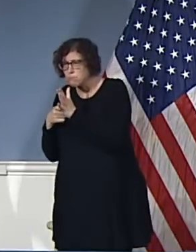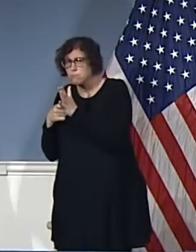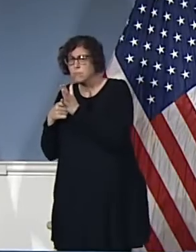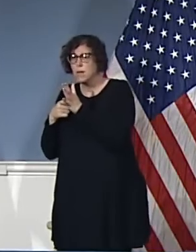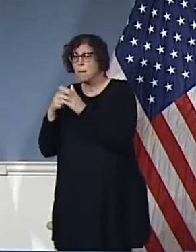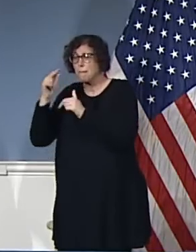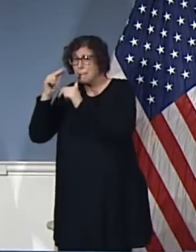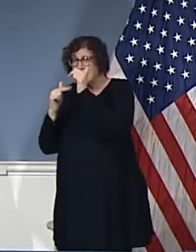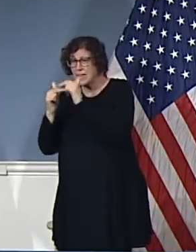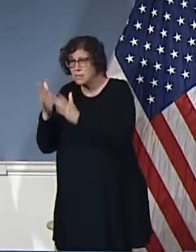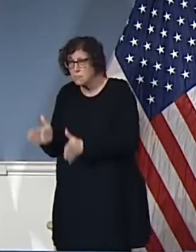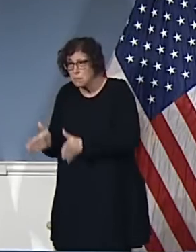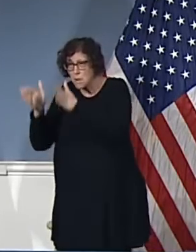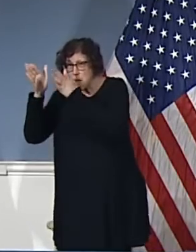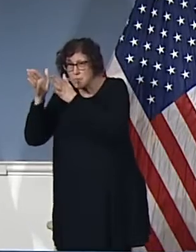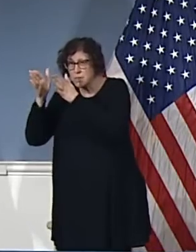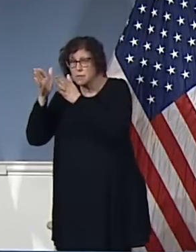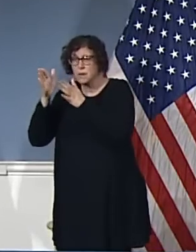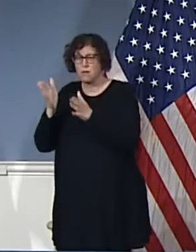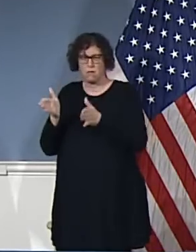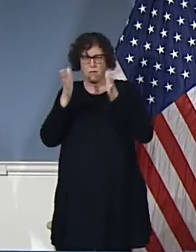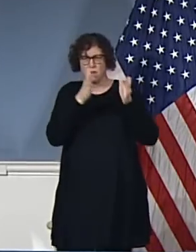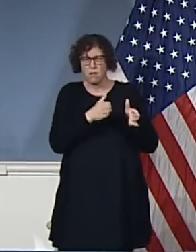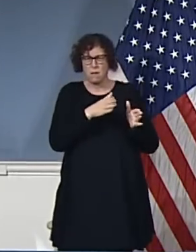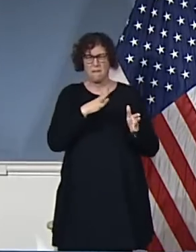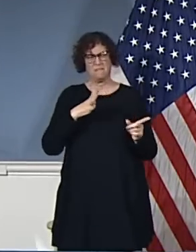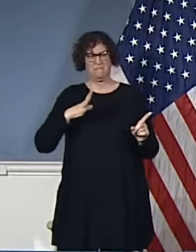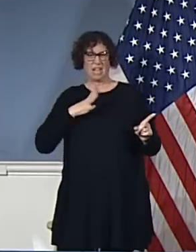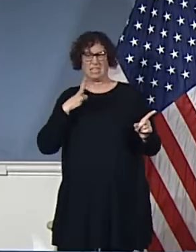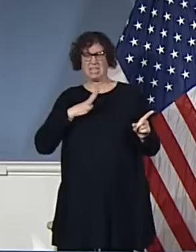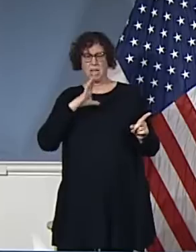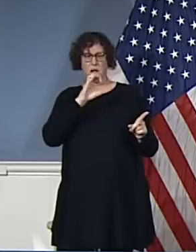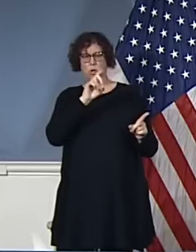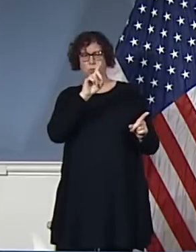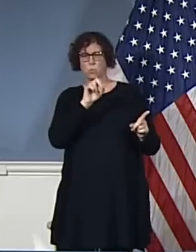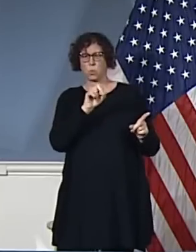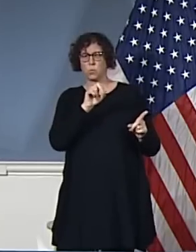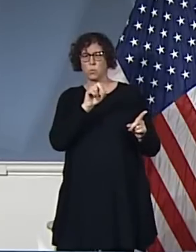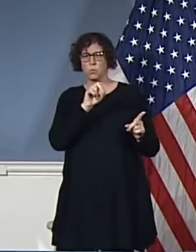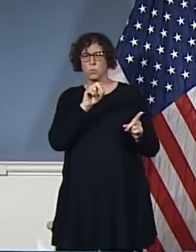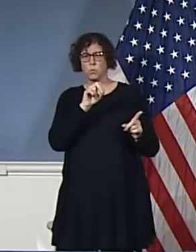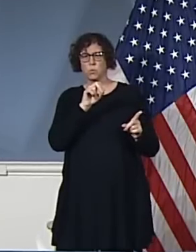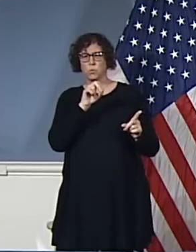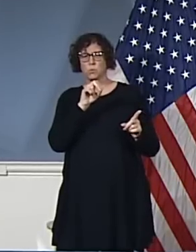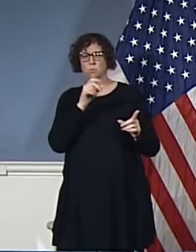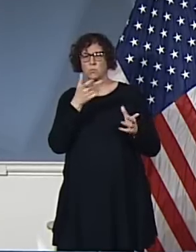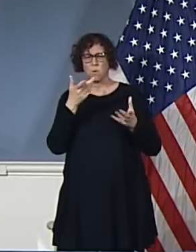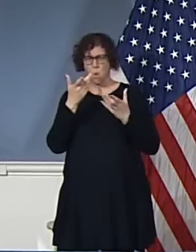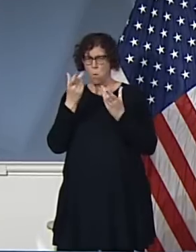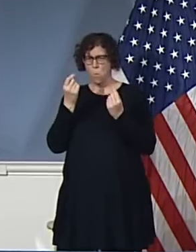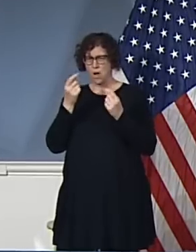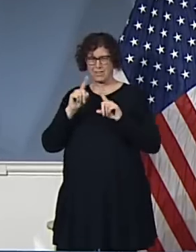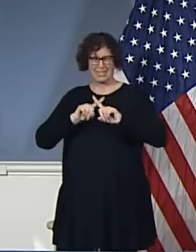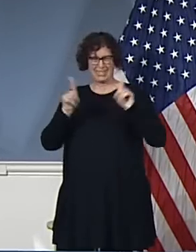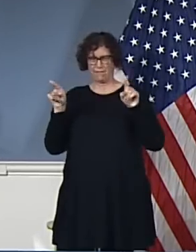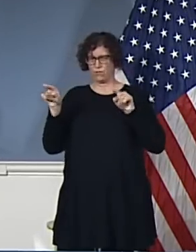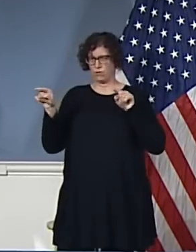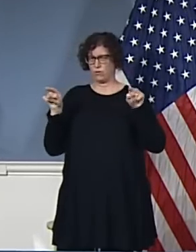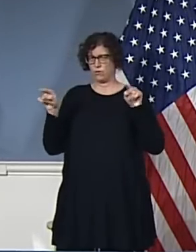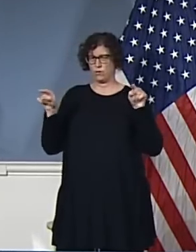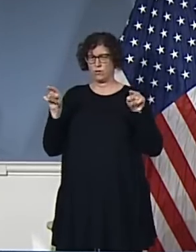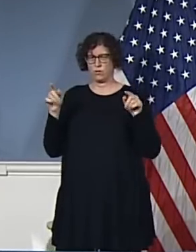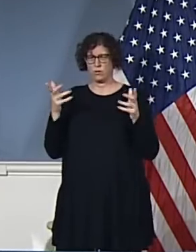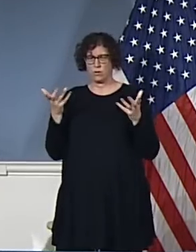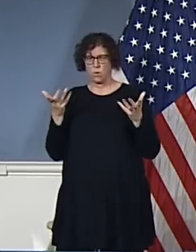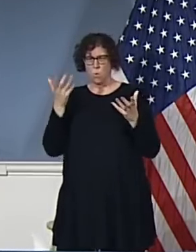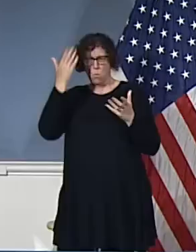offices, the condos, I've talked to people who are outfitting corporate offices right now, like that are totally empty, the insides of them.